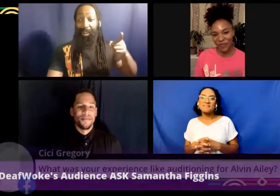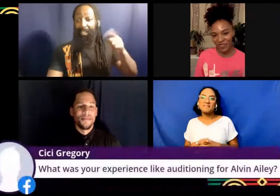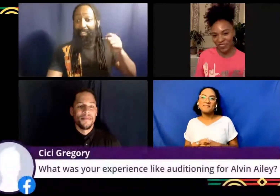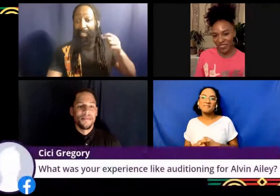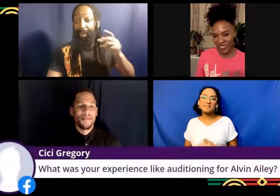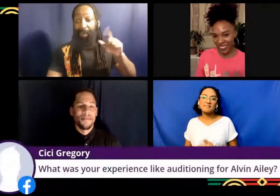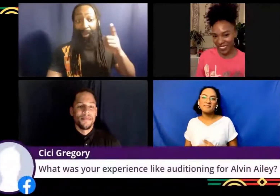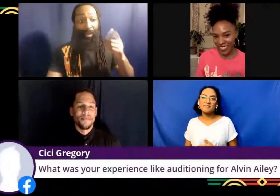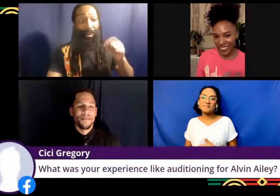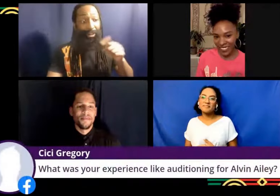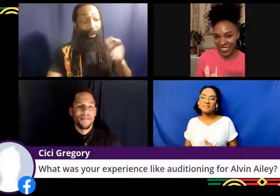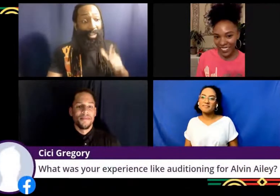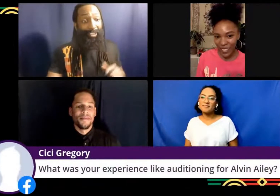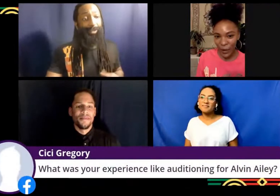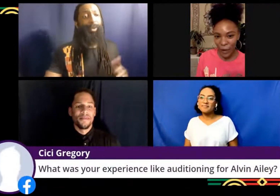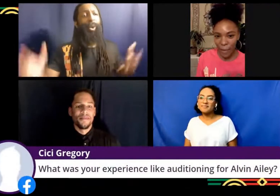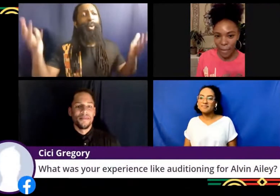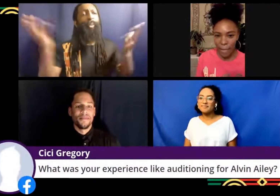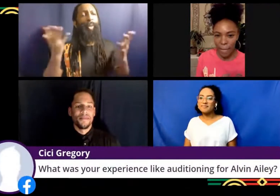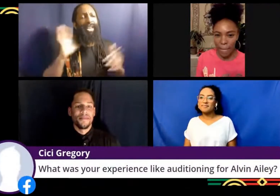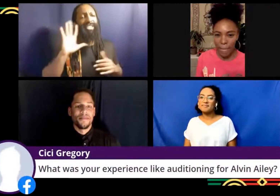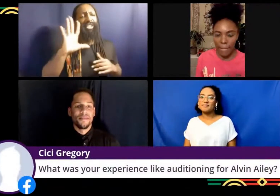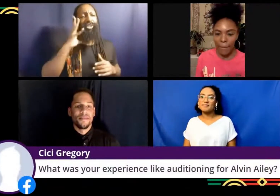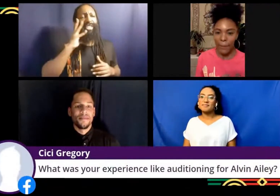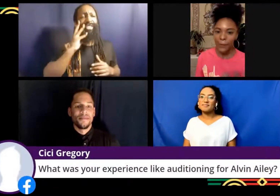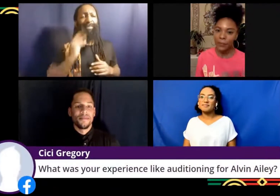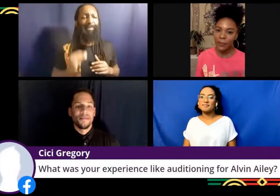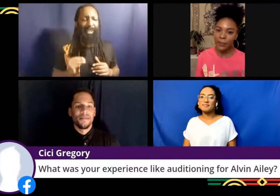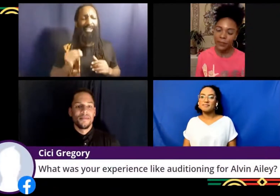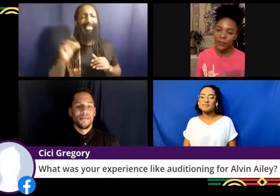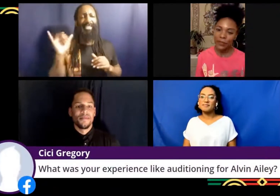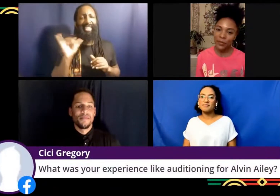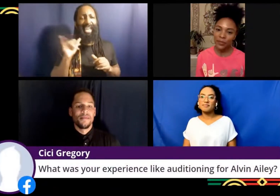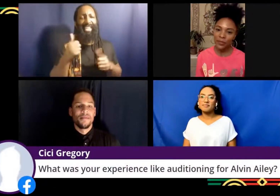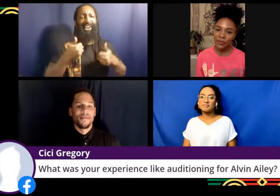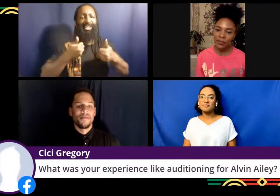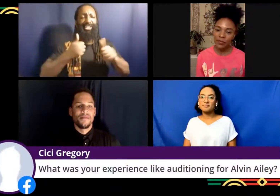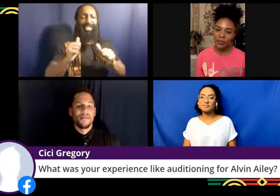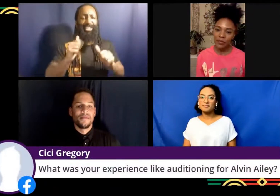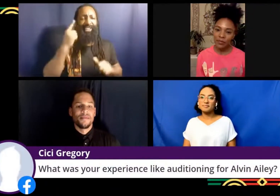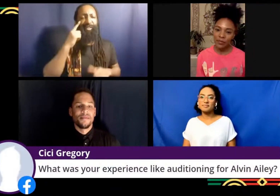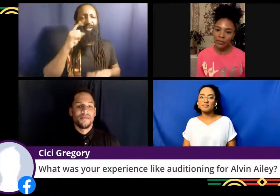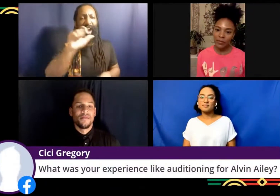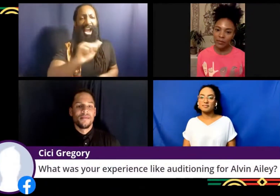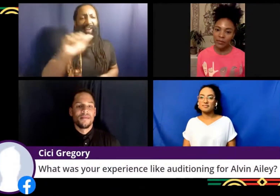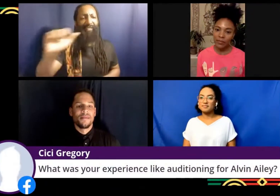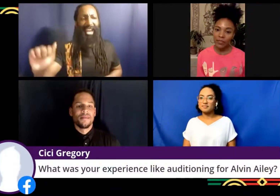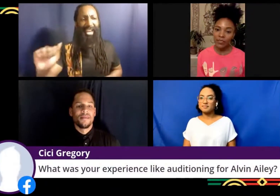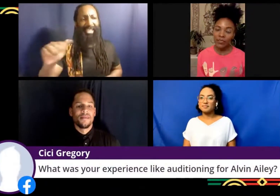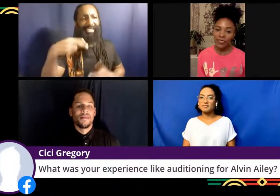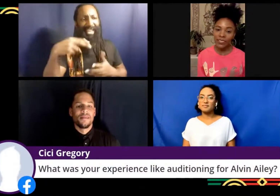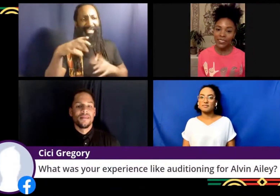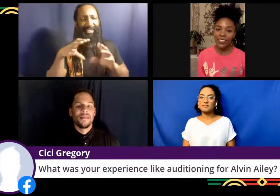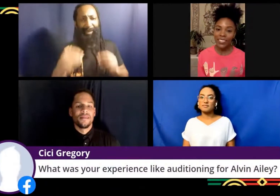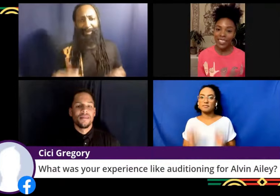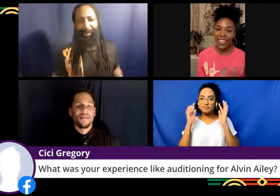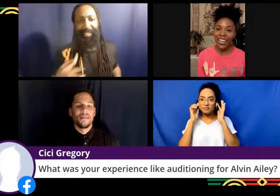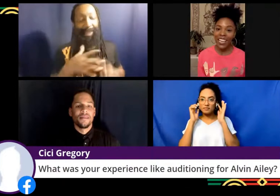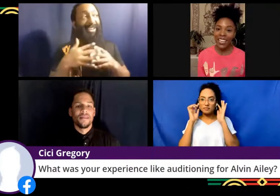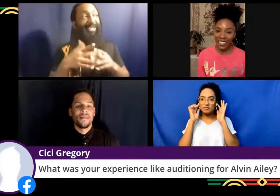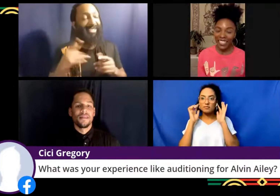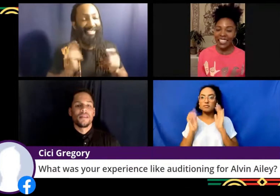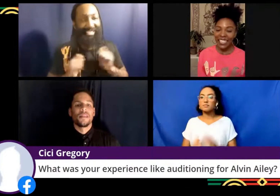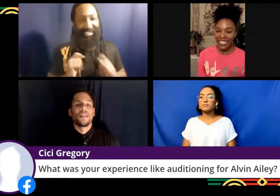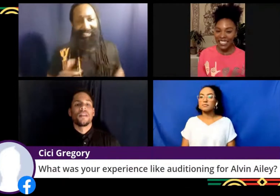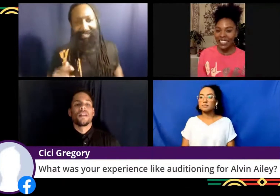Cool. Seem like other question. What's your experience like auditioning for Alvin Haley Dance